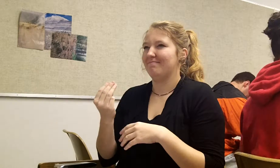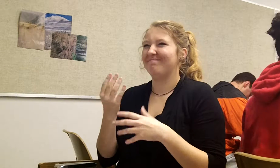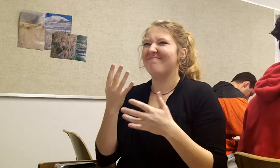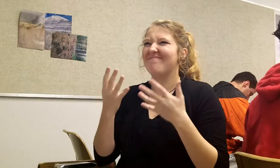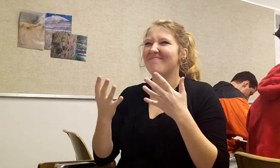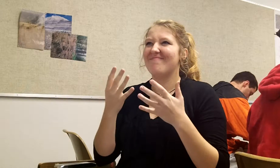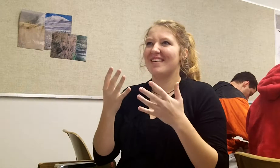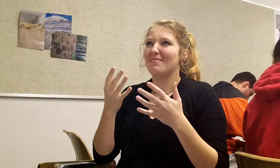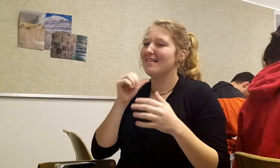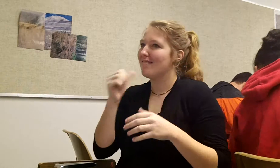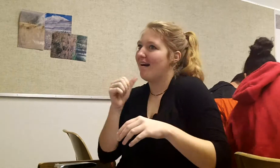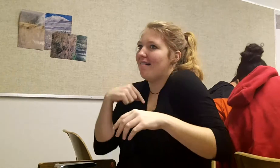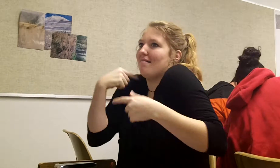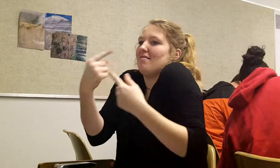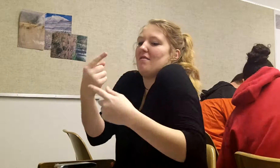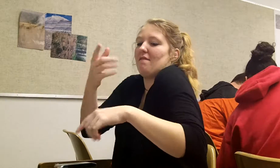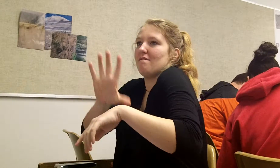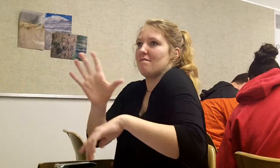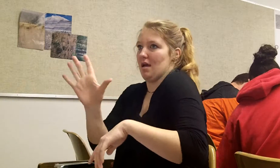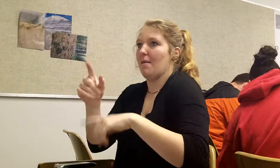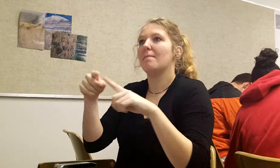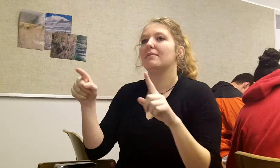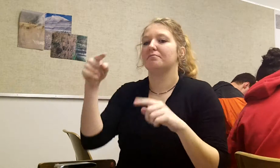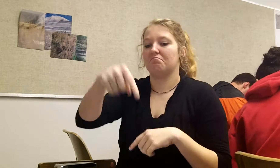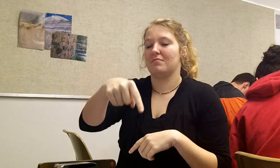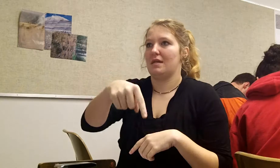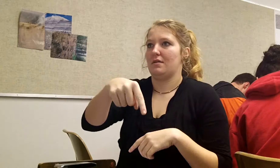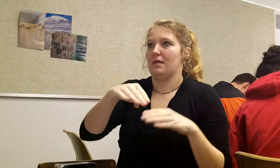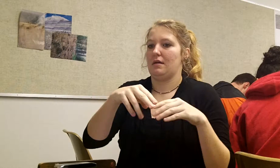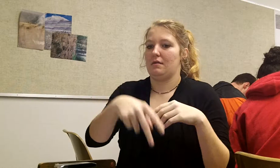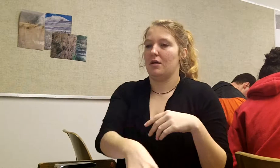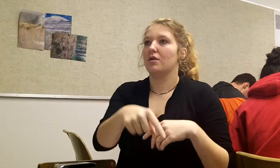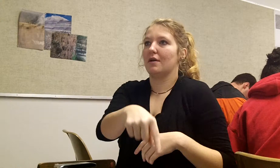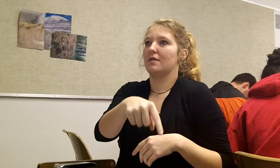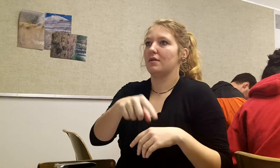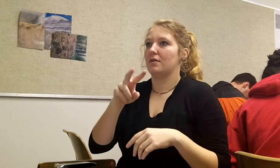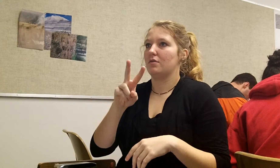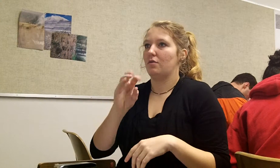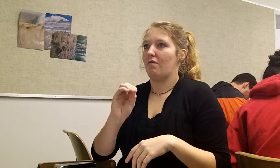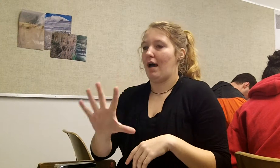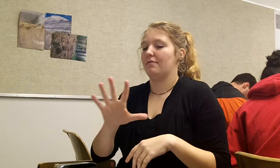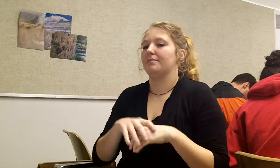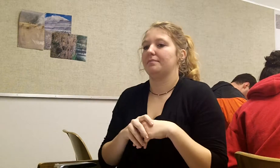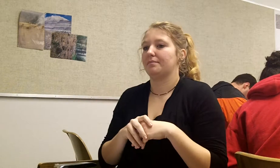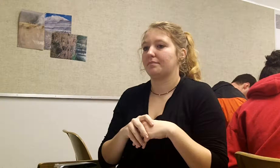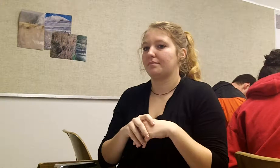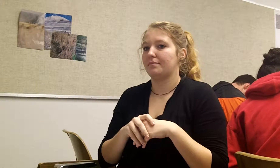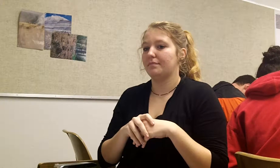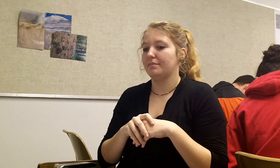our scheduled test slot, in 204 on campus. And there is lab, the lab handout is posted